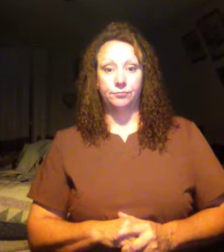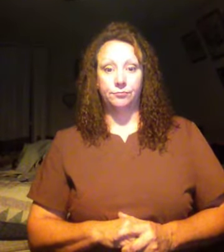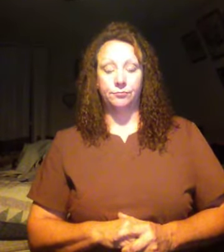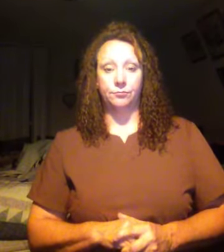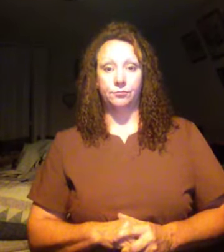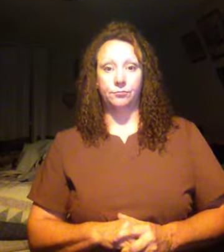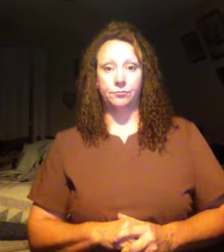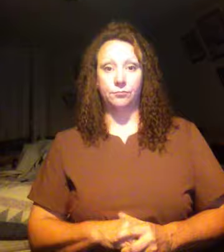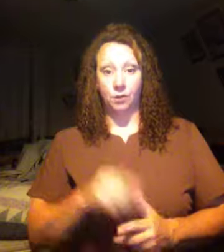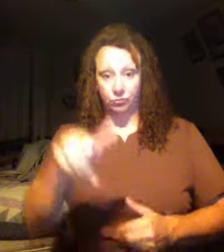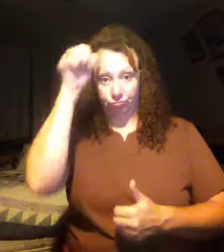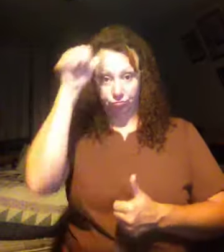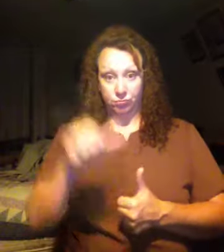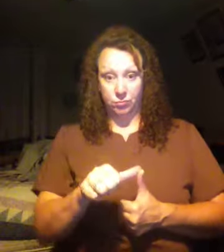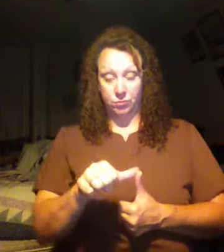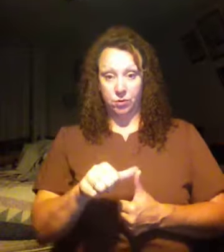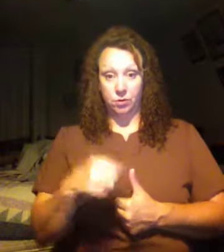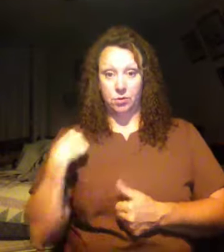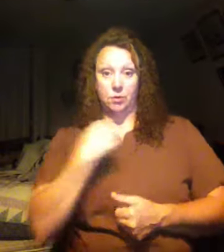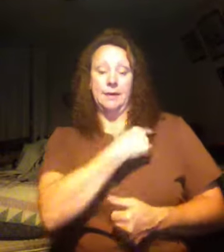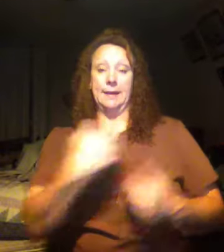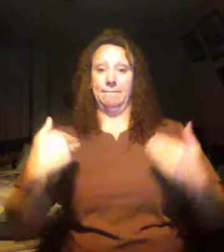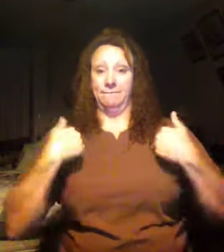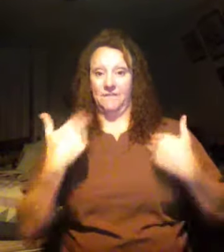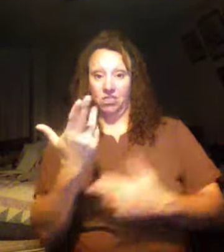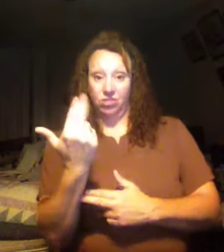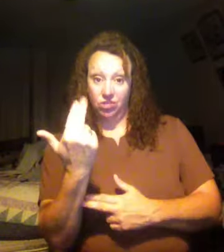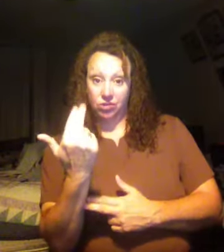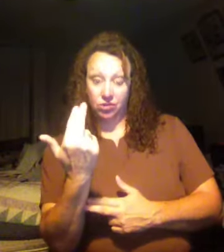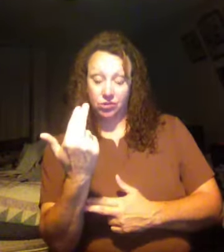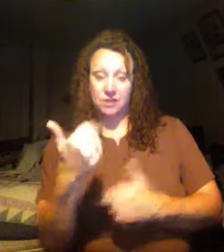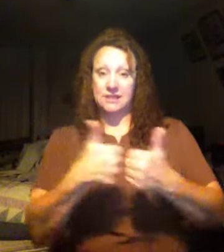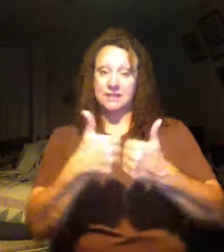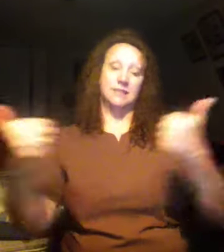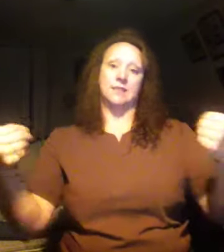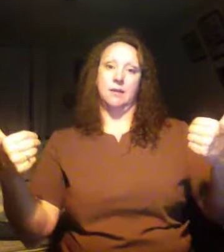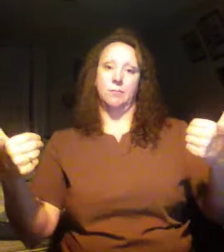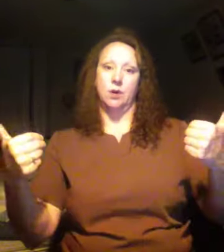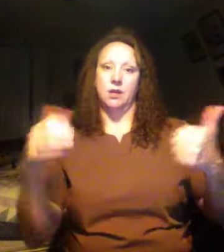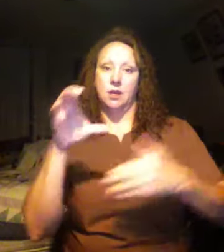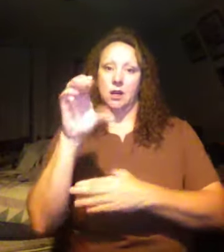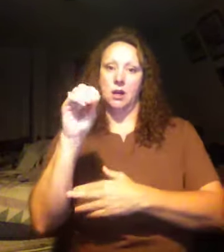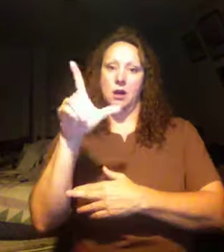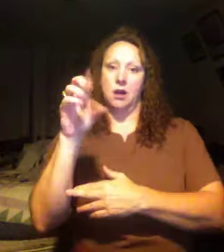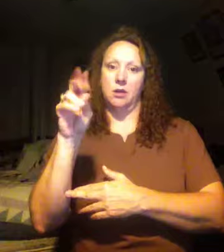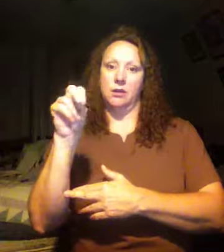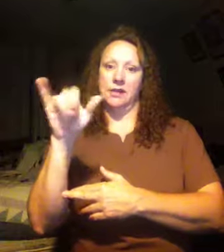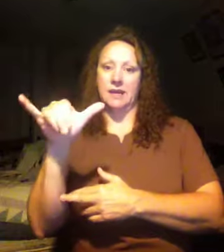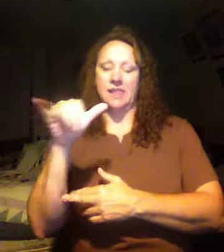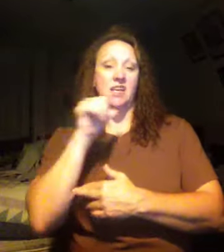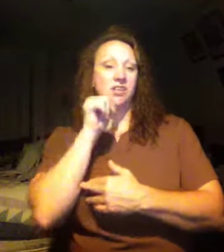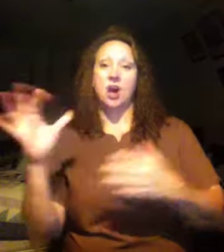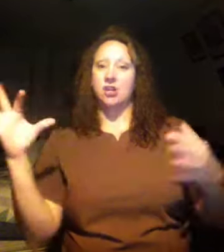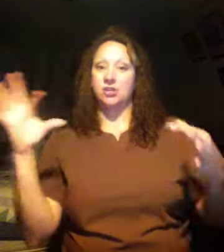Remember, we have 13 separate colonies that are not really joined together yet. So you didn't get a lot of